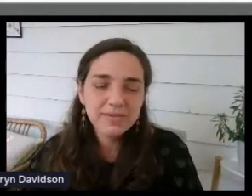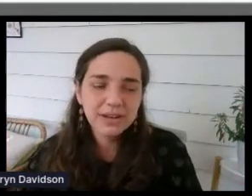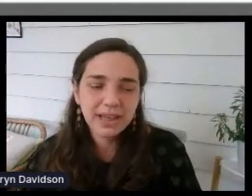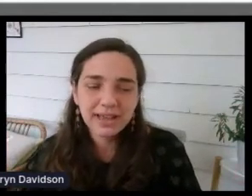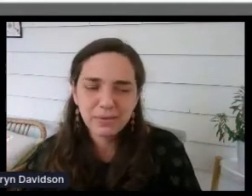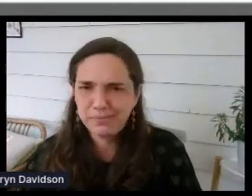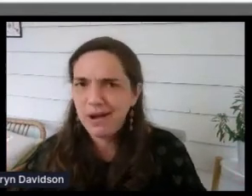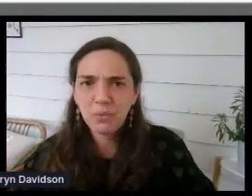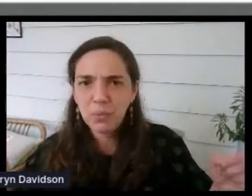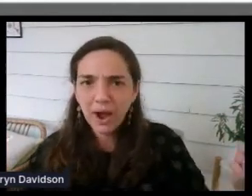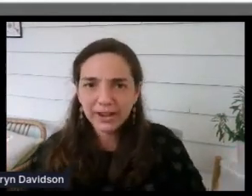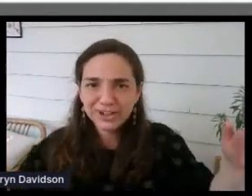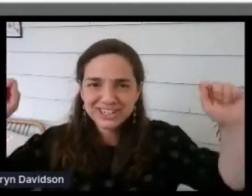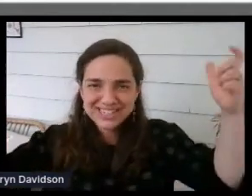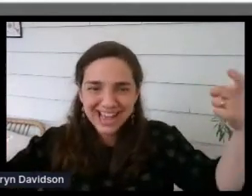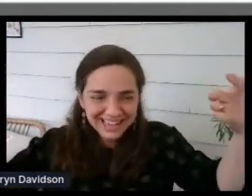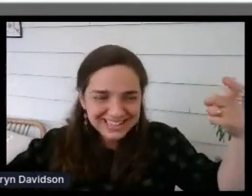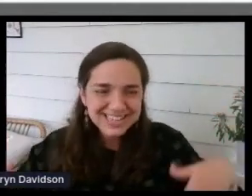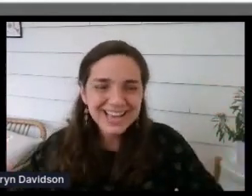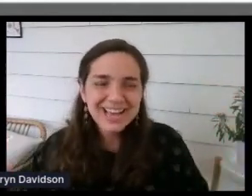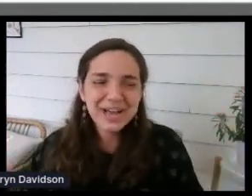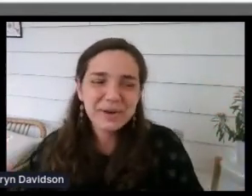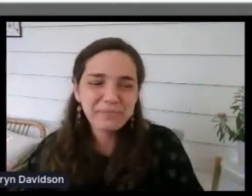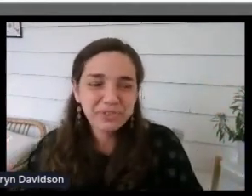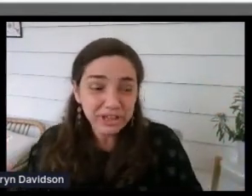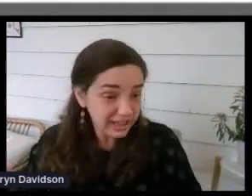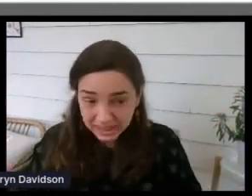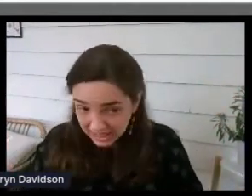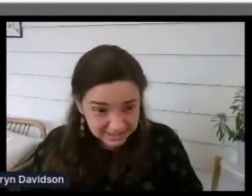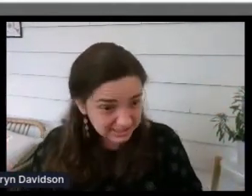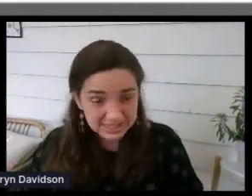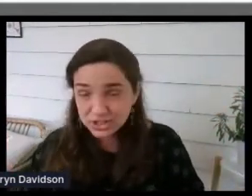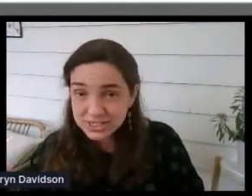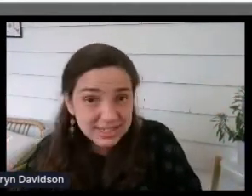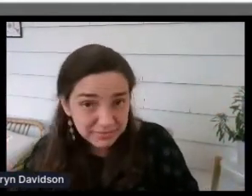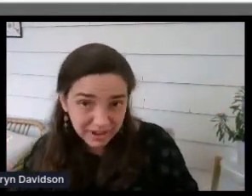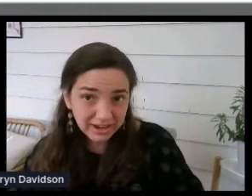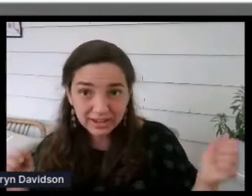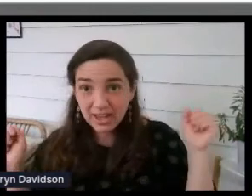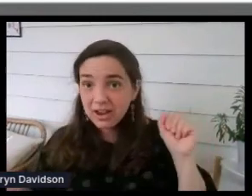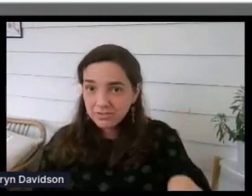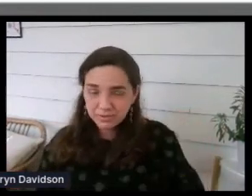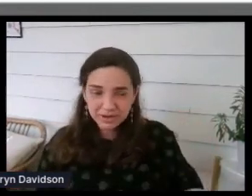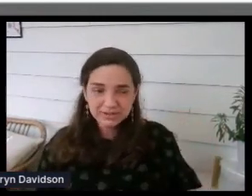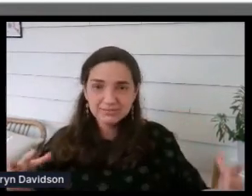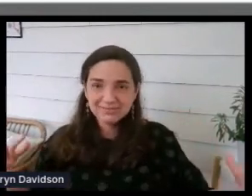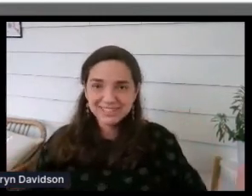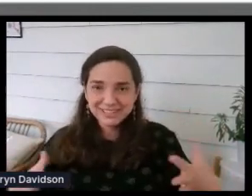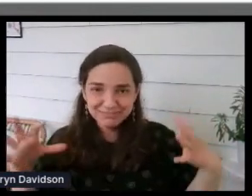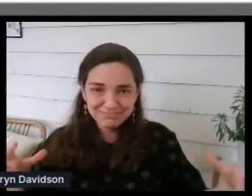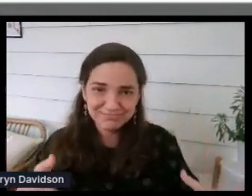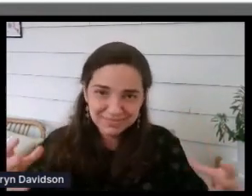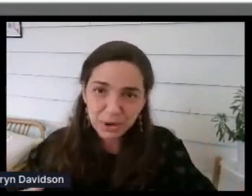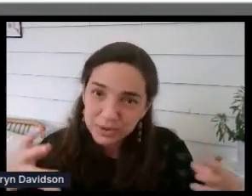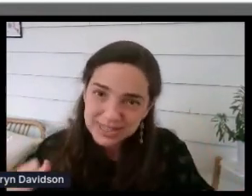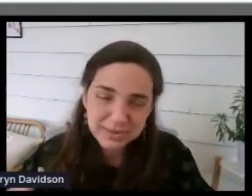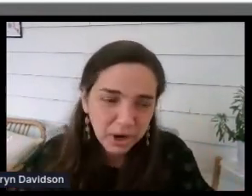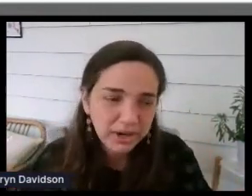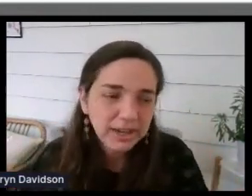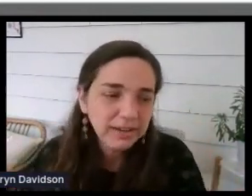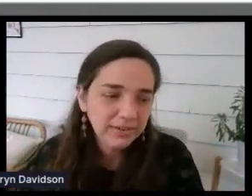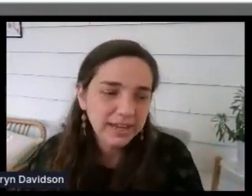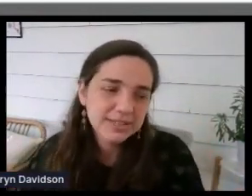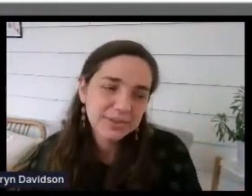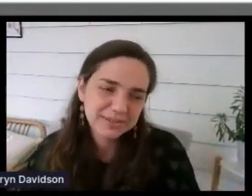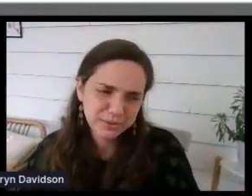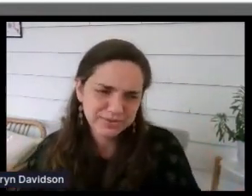they're not even like wider signs. This is just as emphatic, everyone who was at the